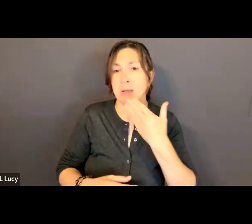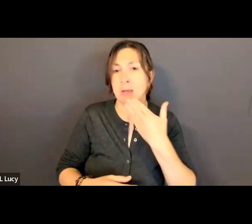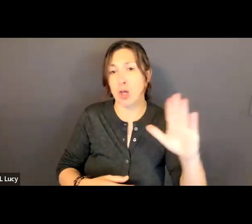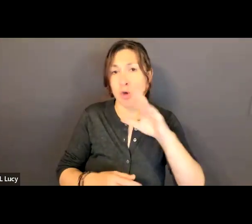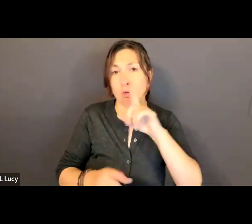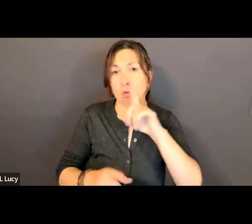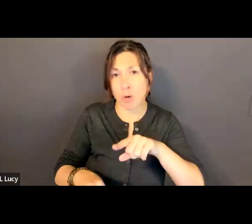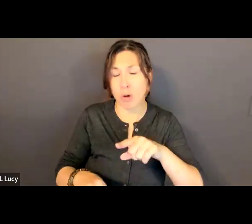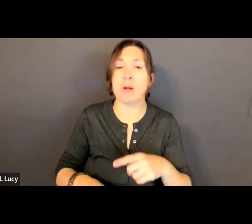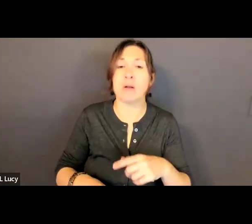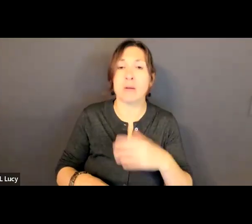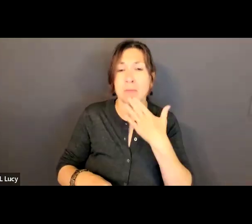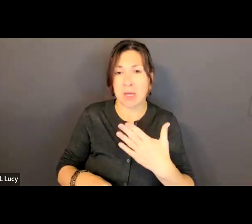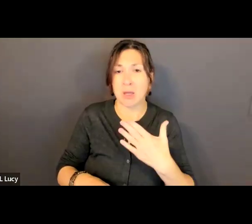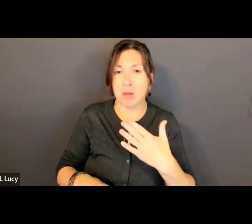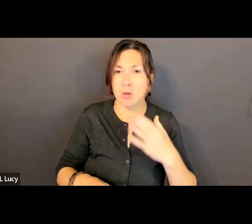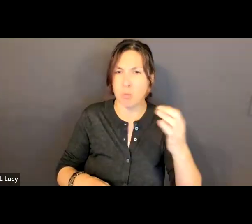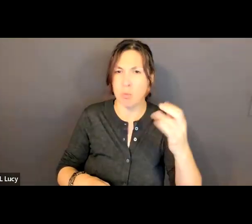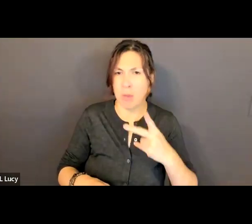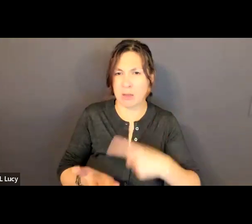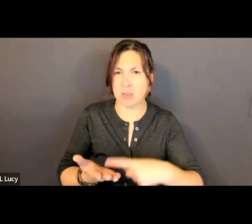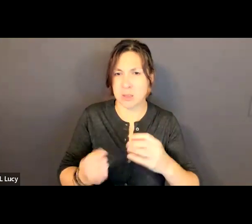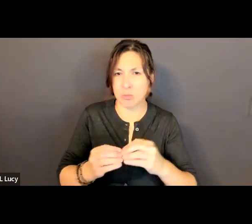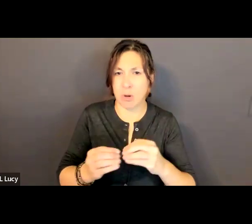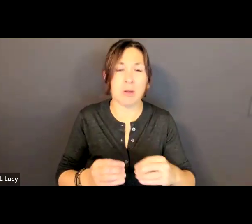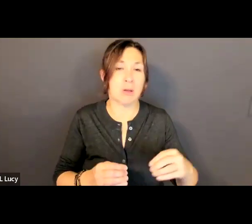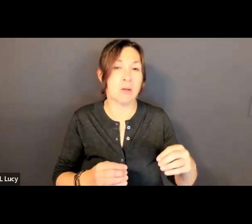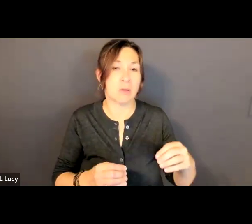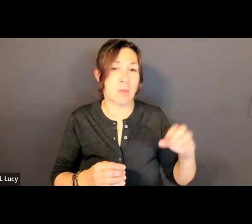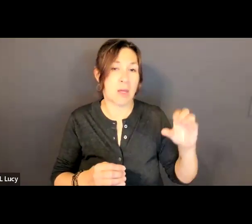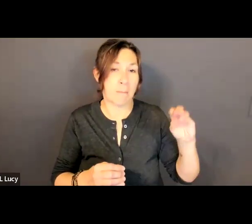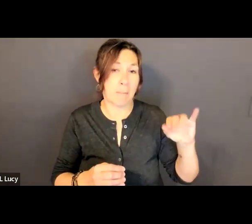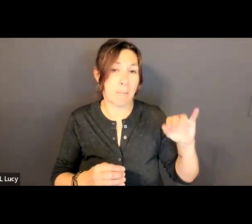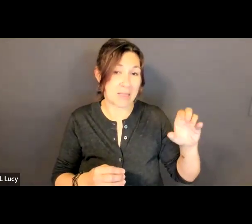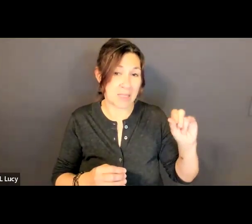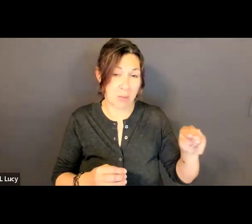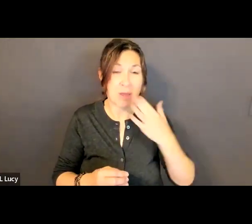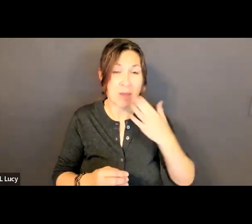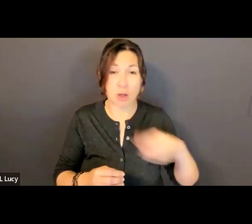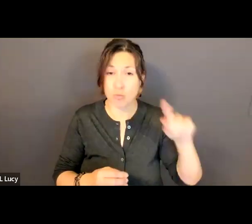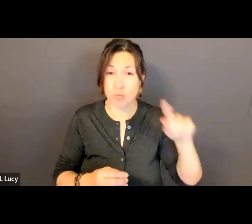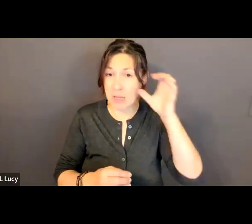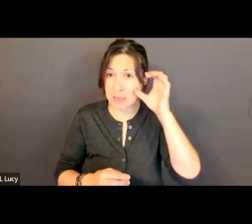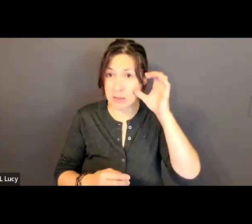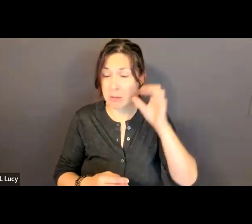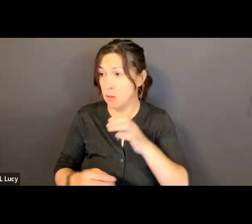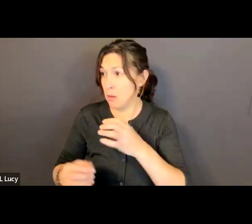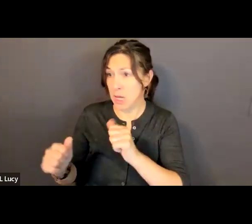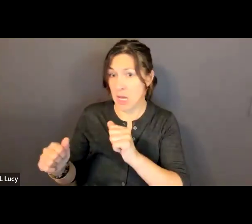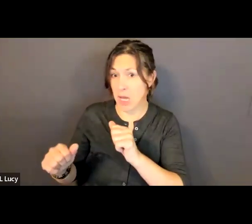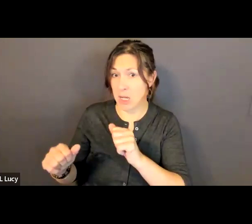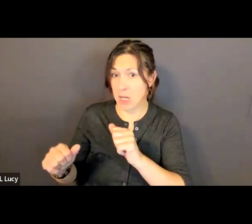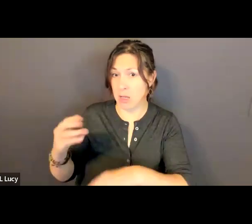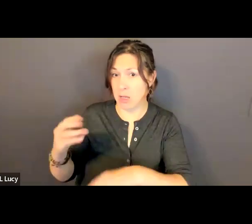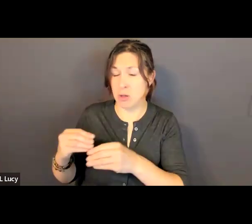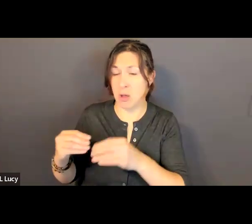listening and for your questions. Thank you. Thank you. All right. We'll now return to public comment. There's no public comment. Thank you. Is there